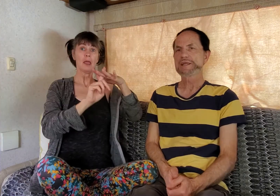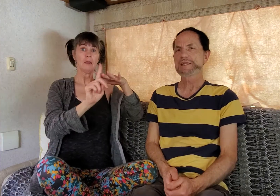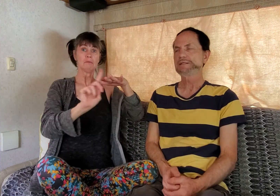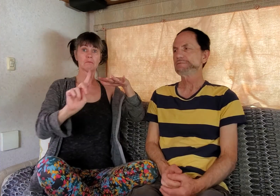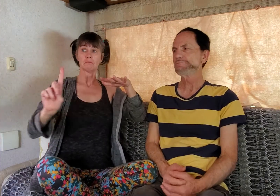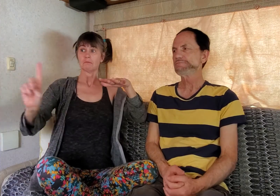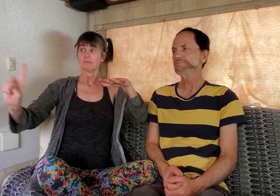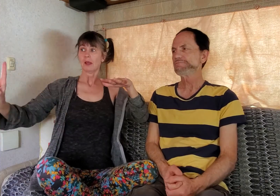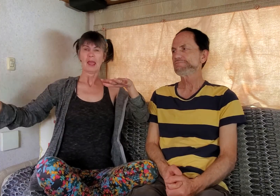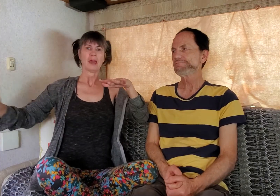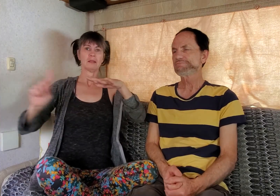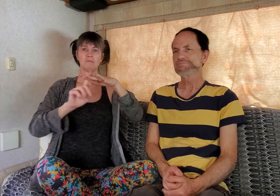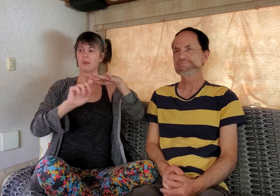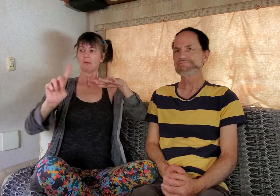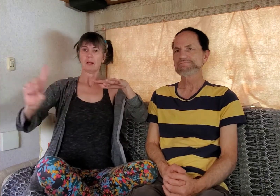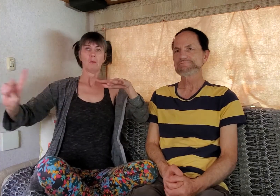and I added, they ran away.